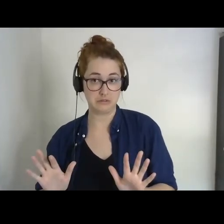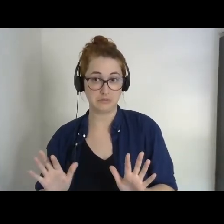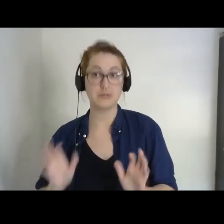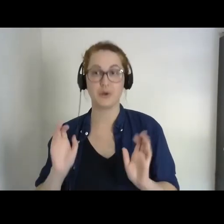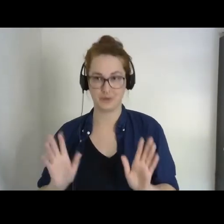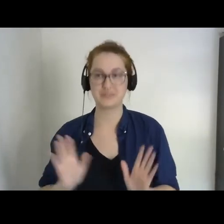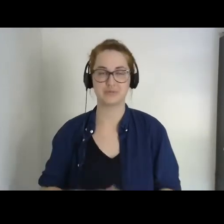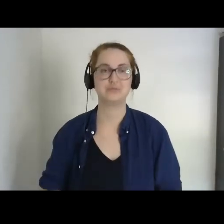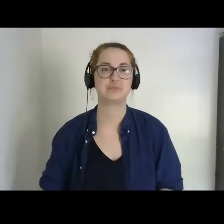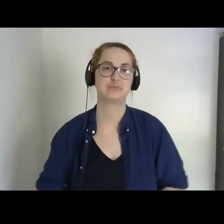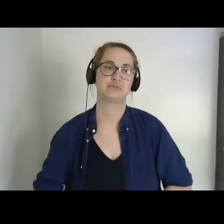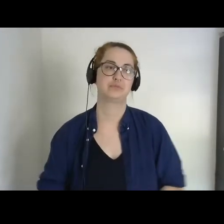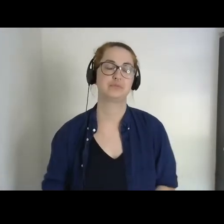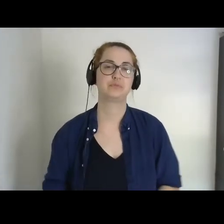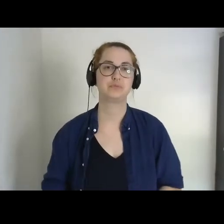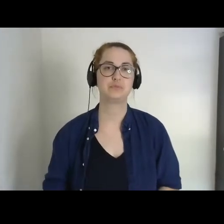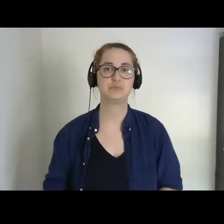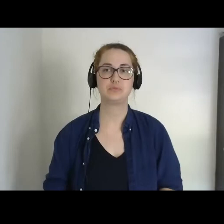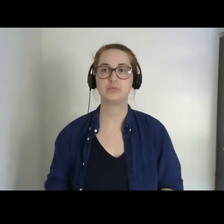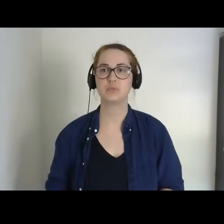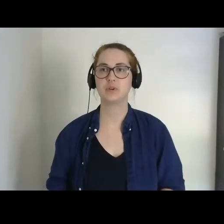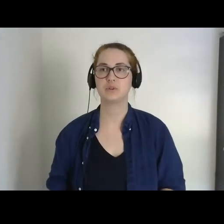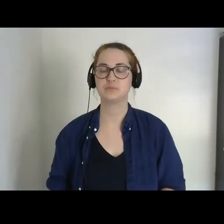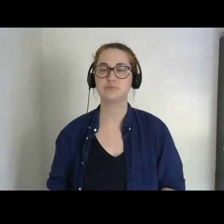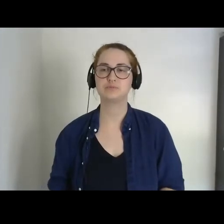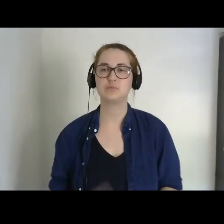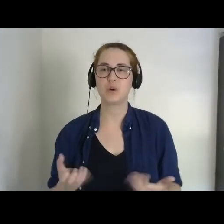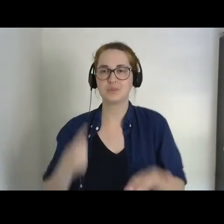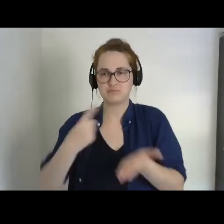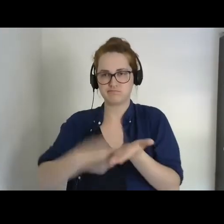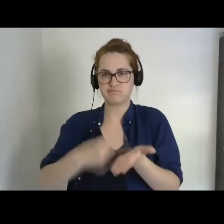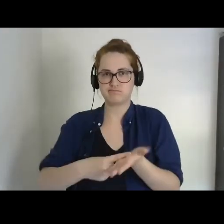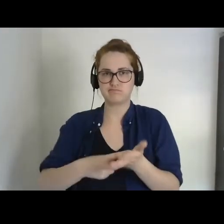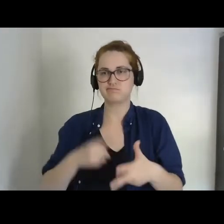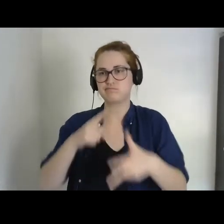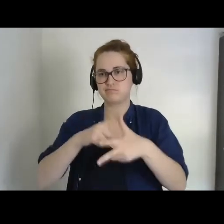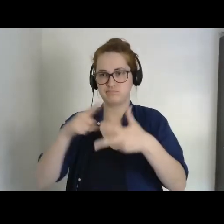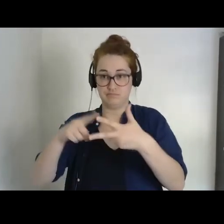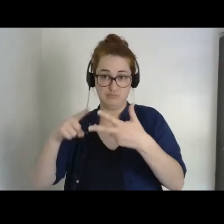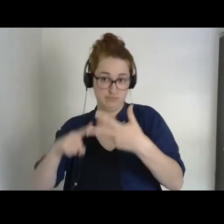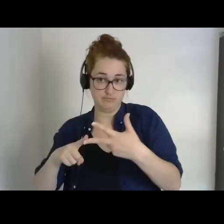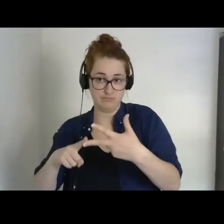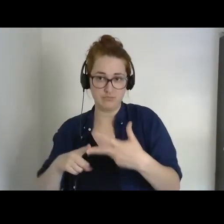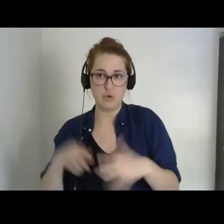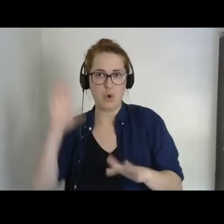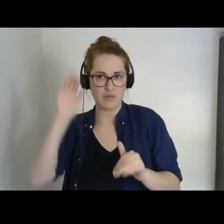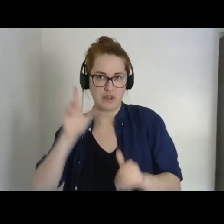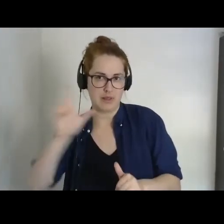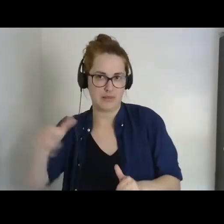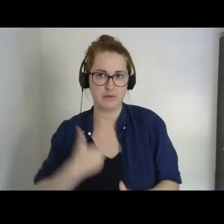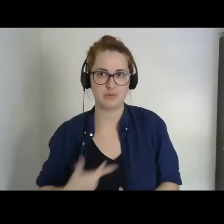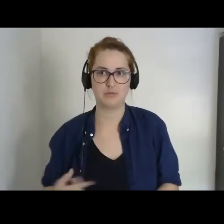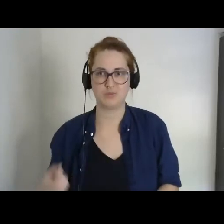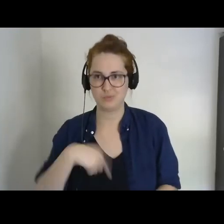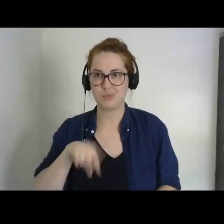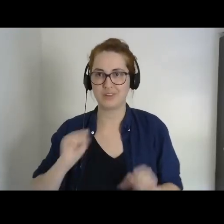Oh, here we go. So I just wanted to quickly talk about sort of 3 points, which I hope that we can discuss later in our